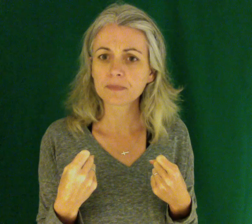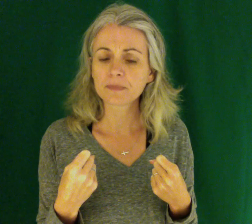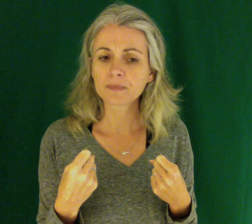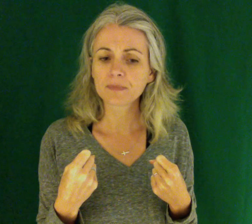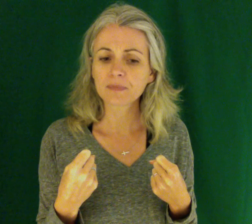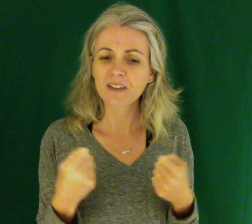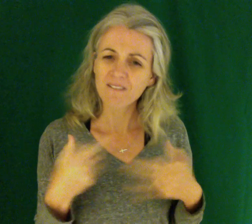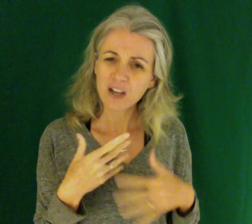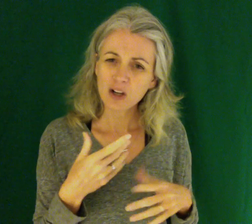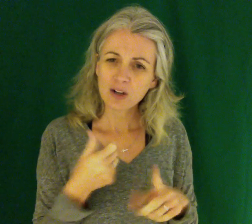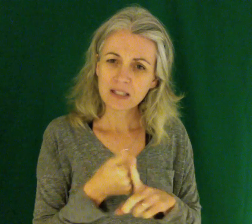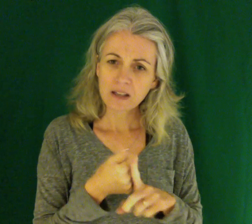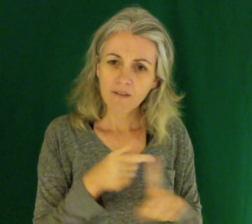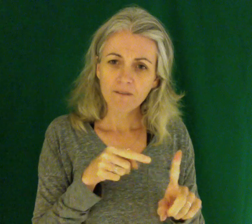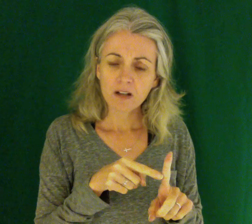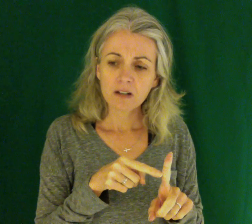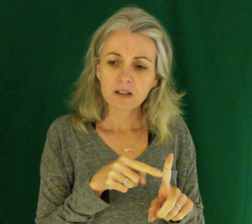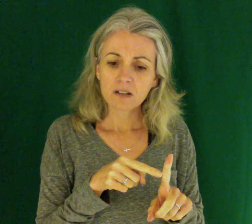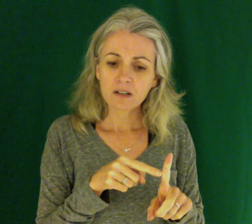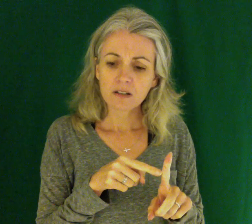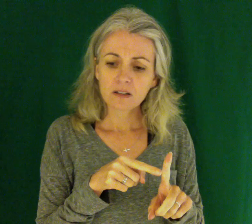fear itself is the dot